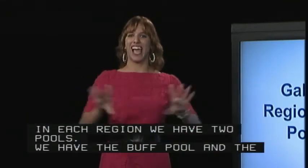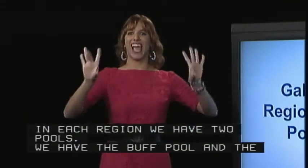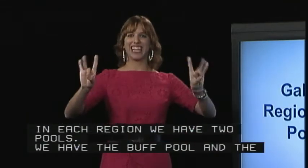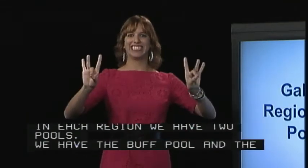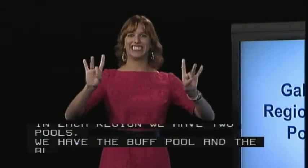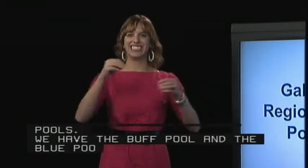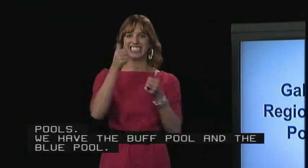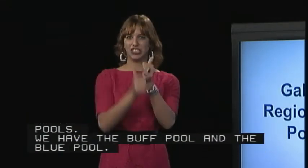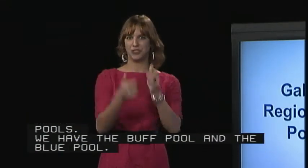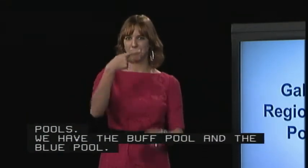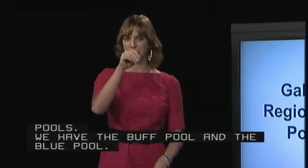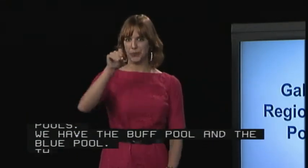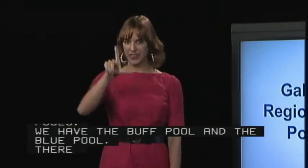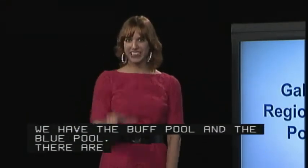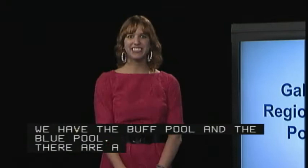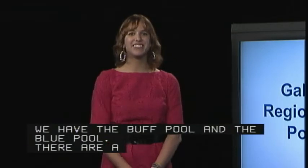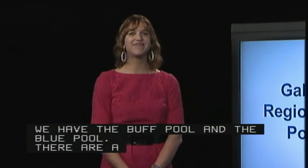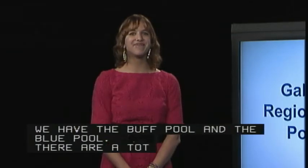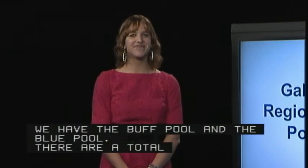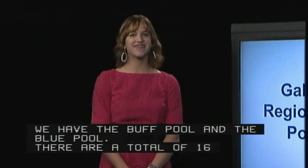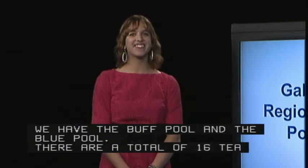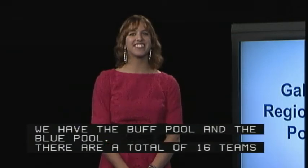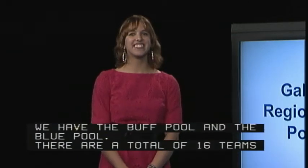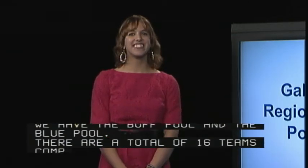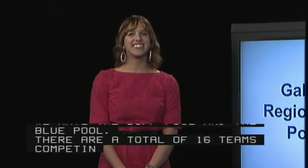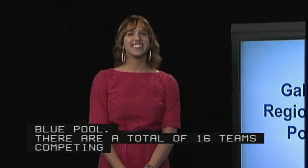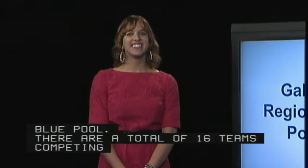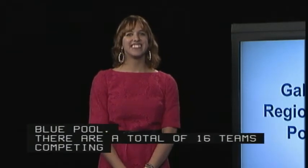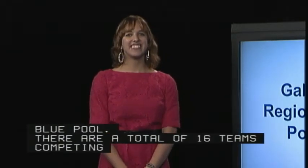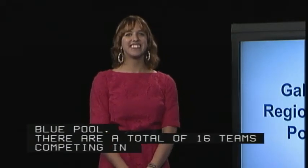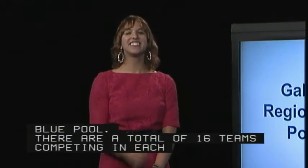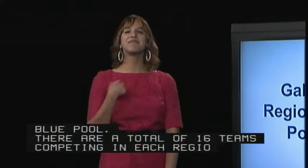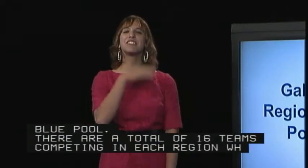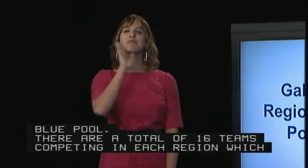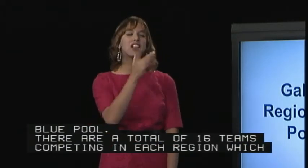teams competing in each region, which will be divided into 8 teams for each pool.